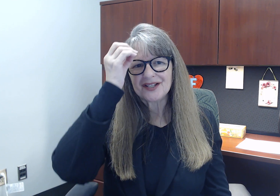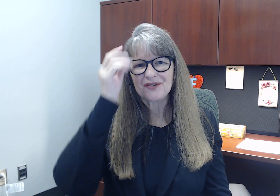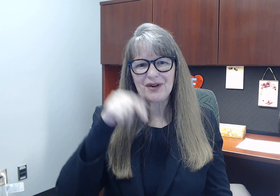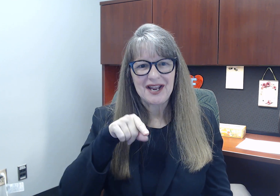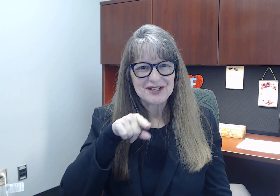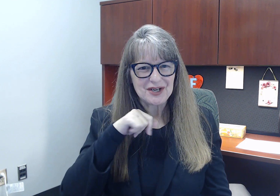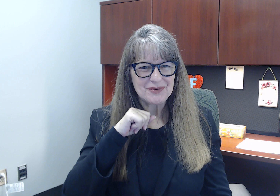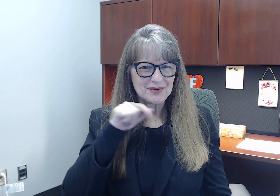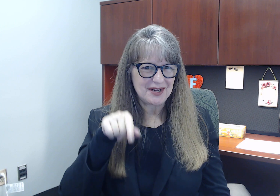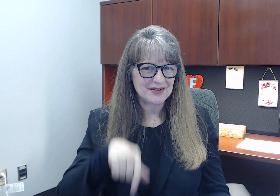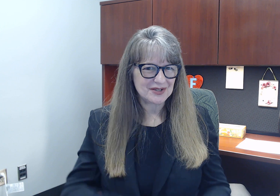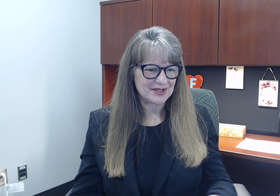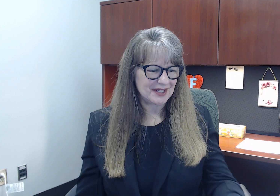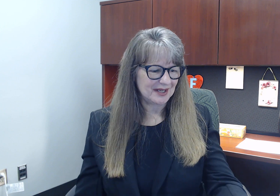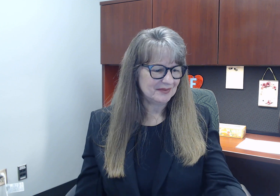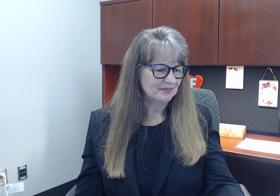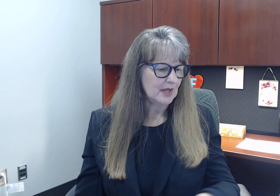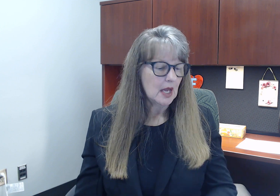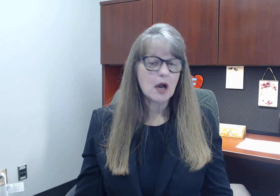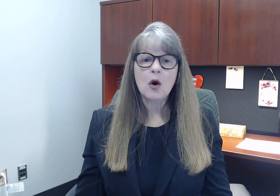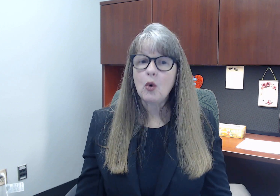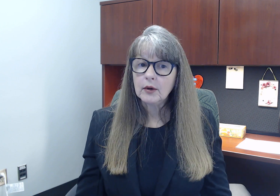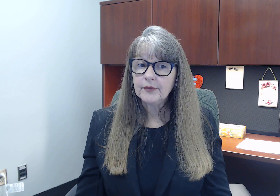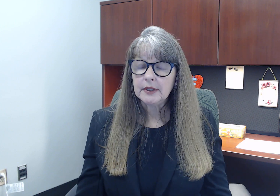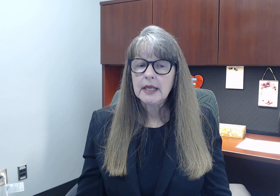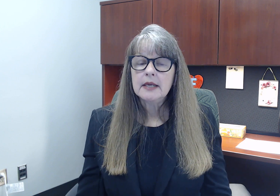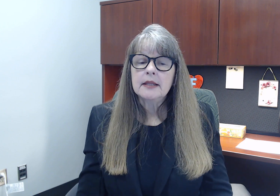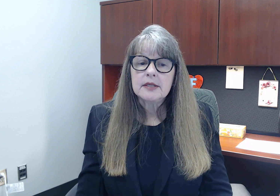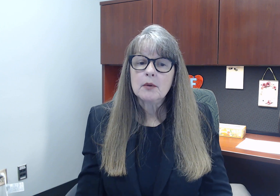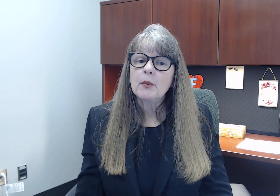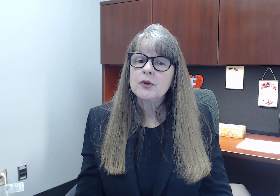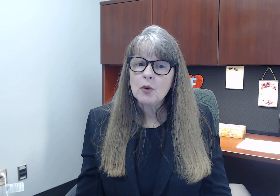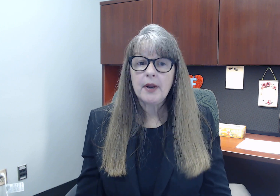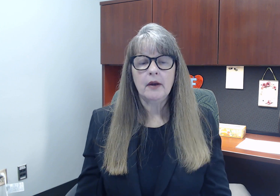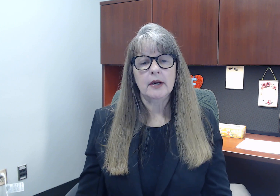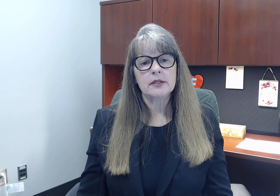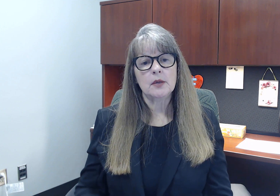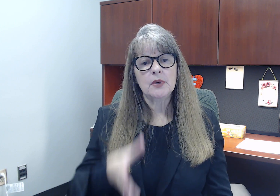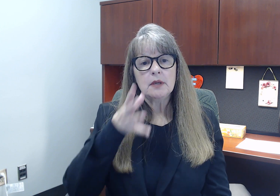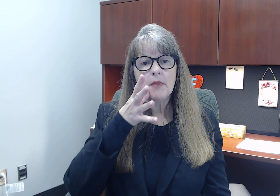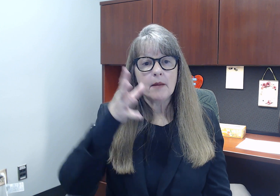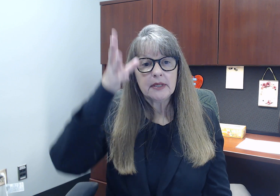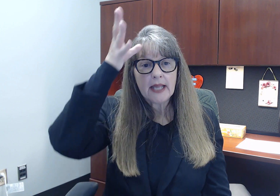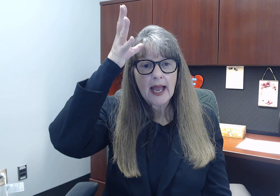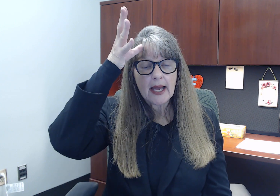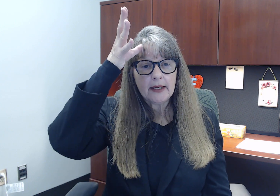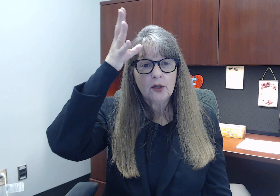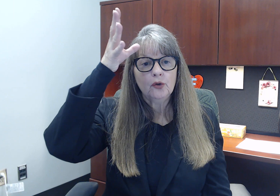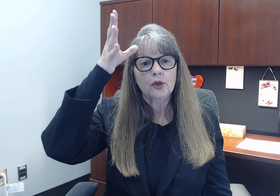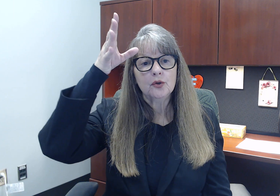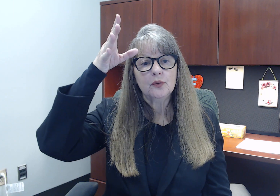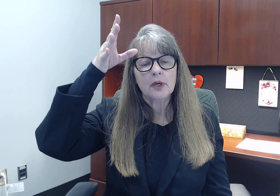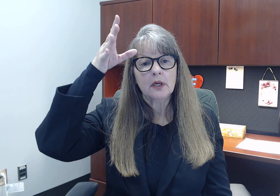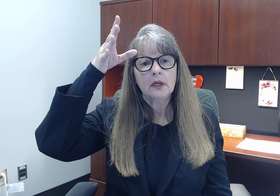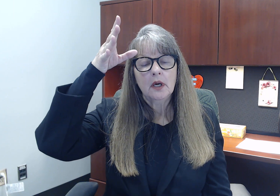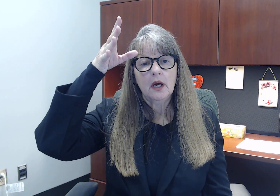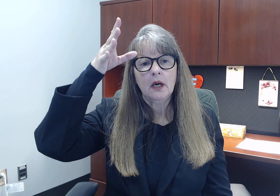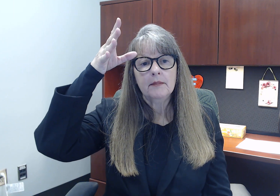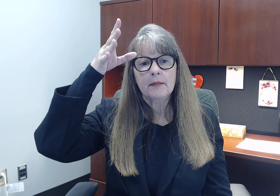different handshape, so hang on just a second. Orphan, that's someone with no parents, and we did mom and dad. You could do the, remember the